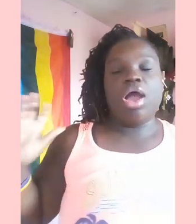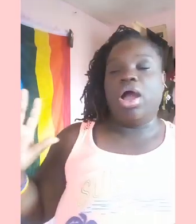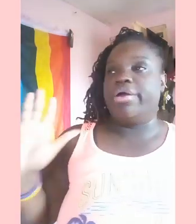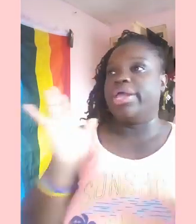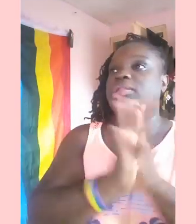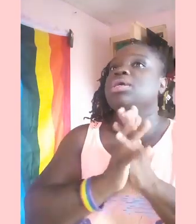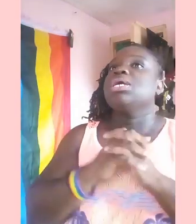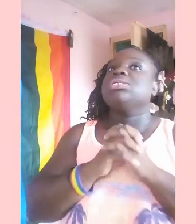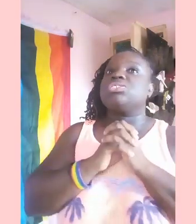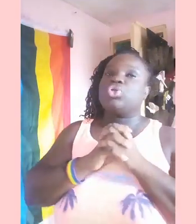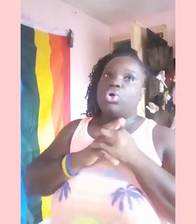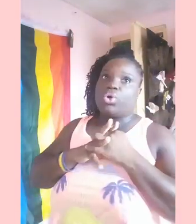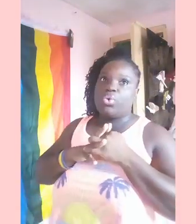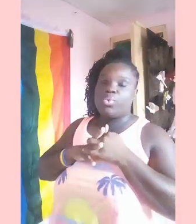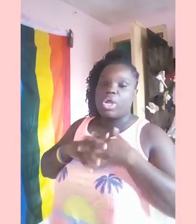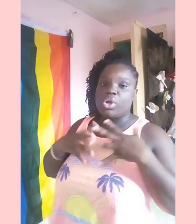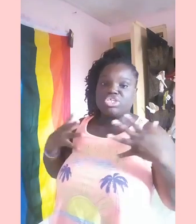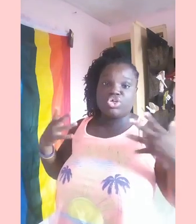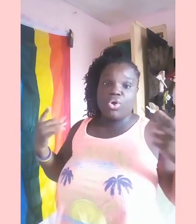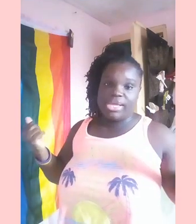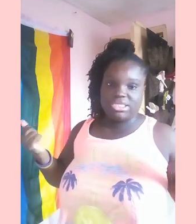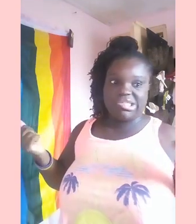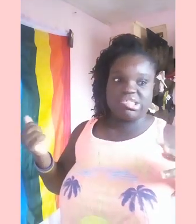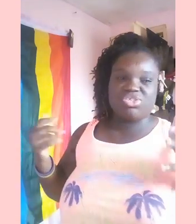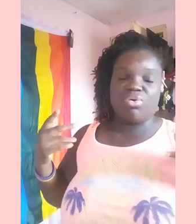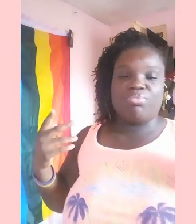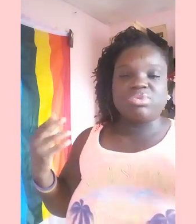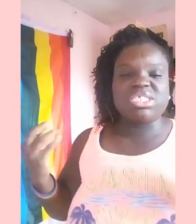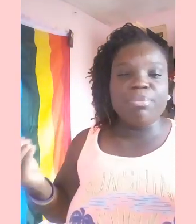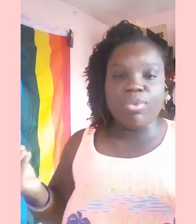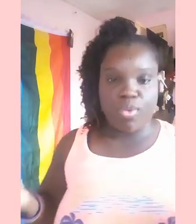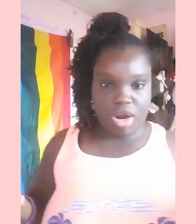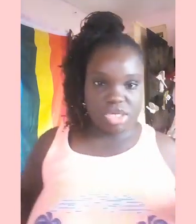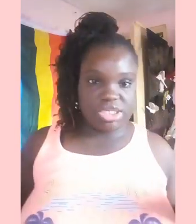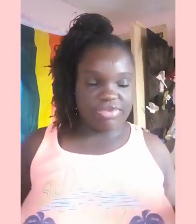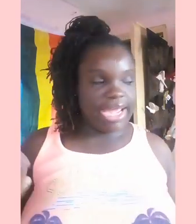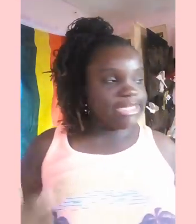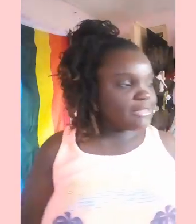All right, so we are going to go into some simple words, right?